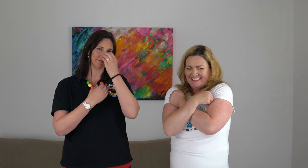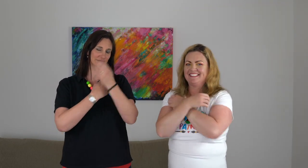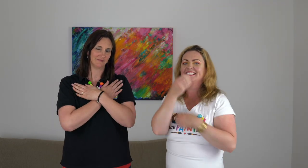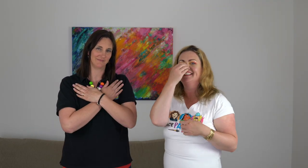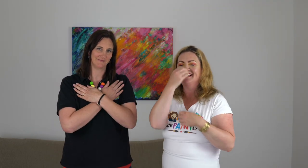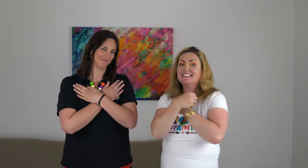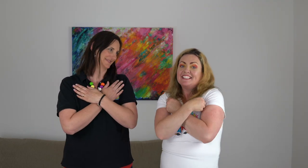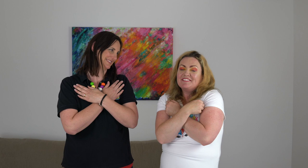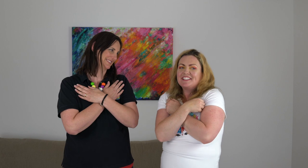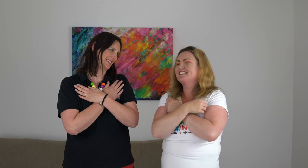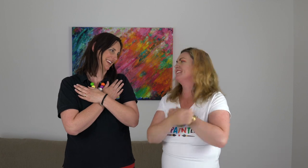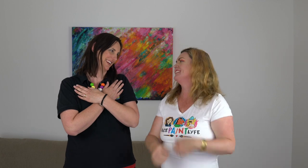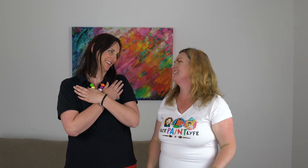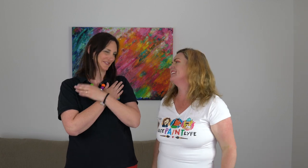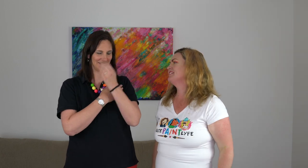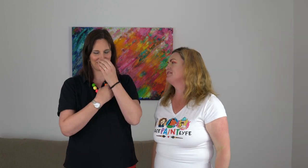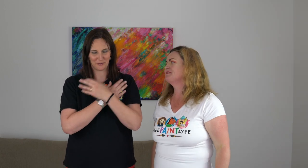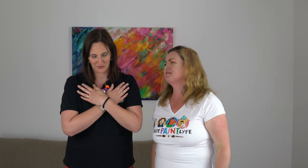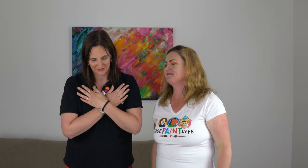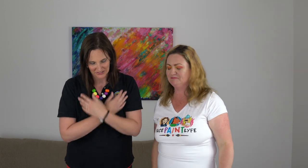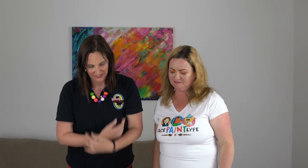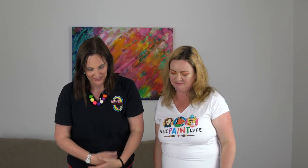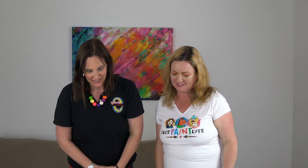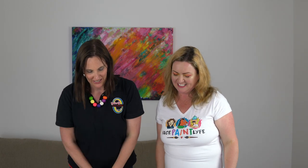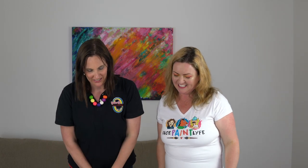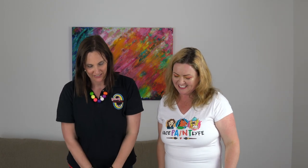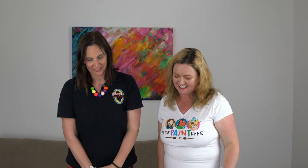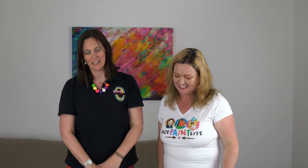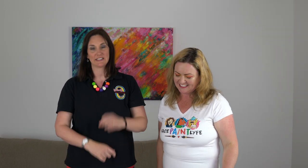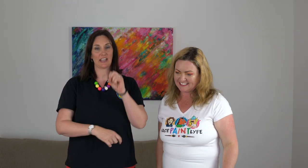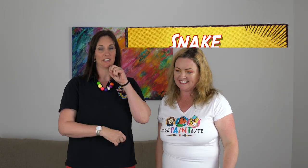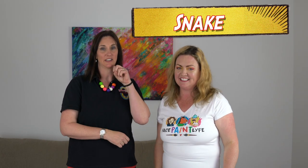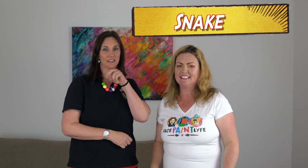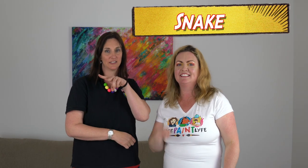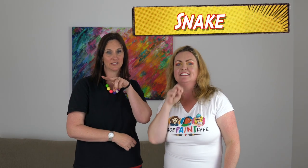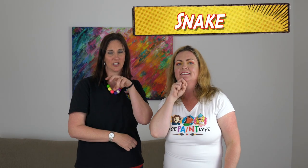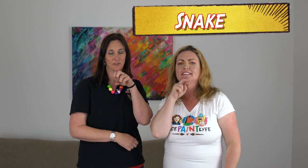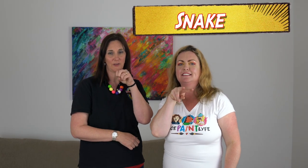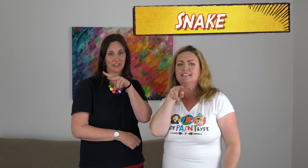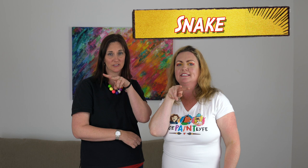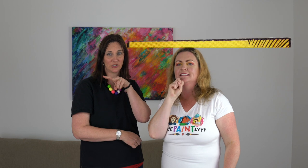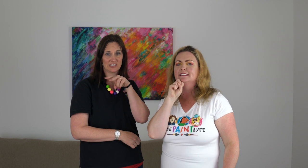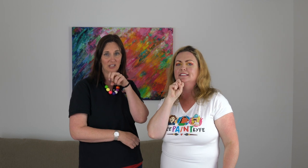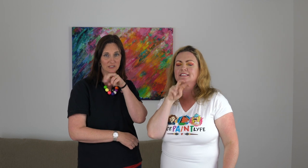teddy bear. Yeah. It's a good one. Mm. Snake. It's like the fangs or the tongue.